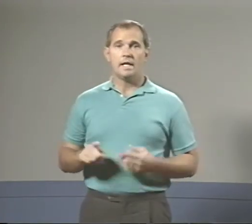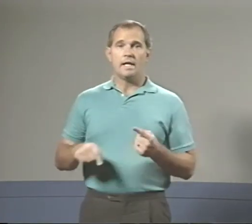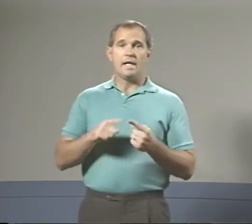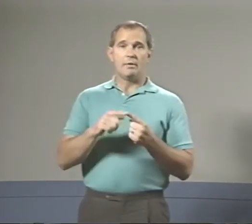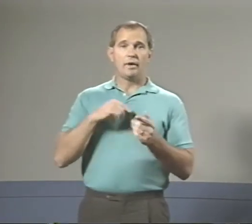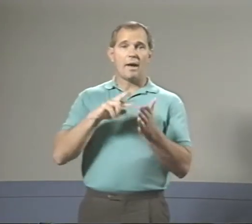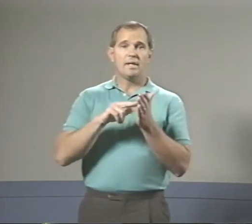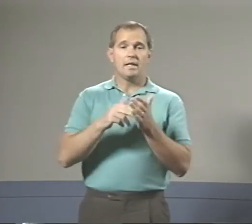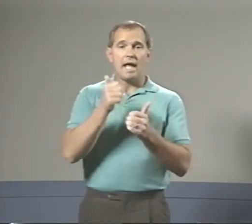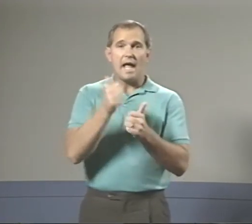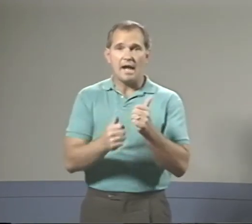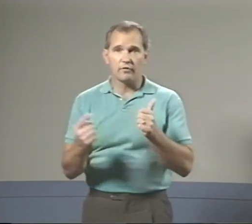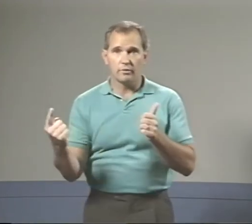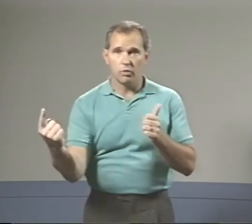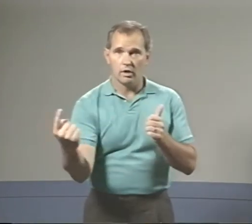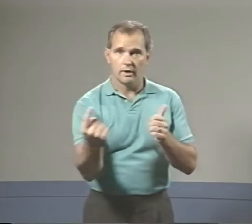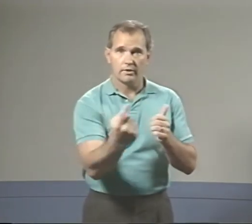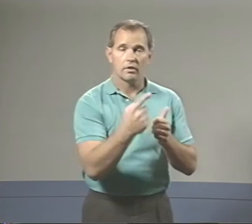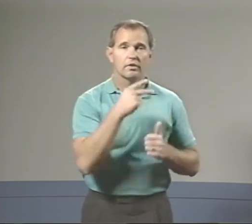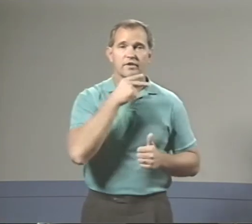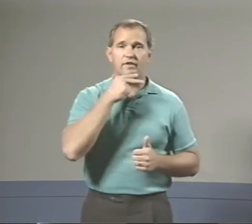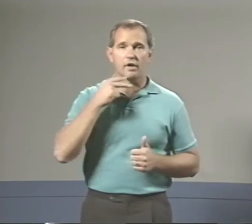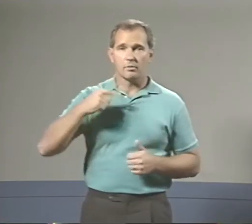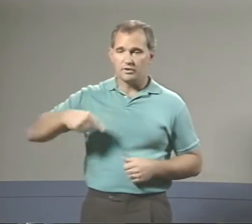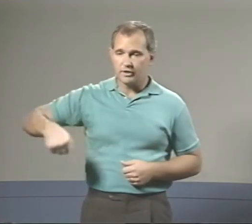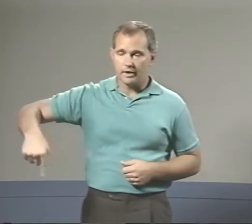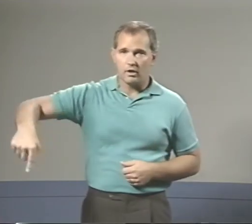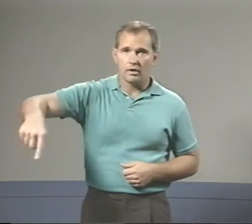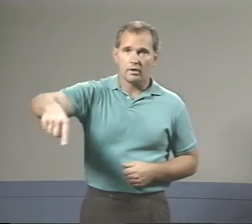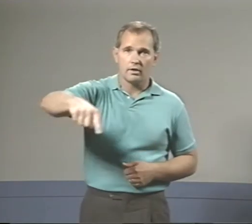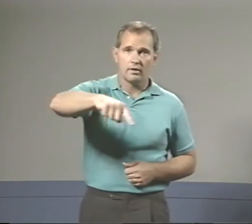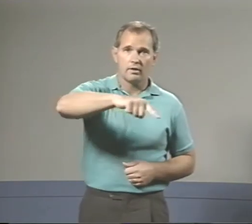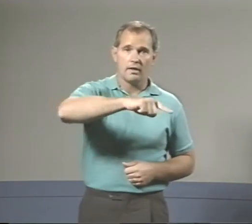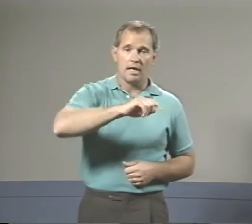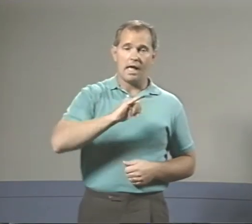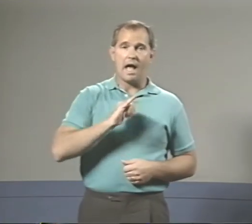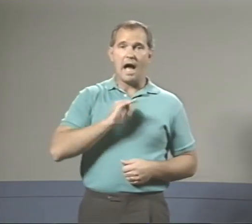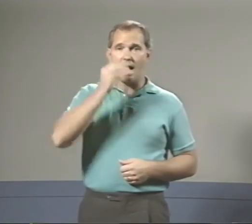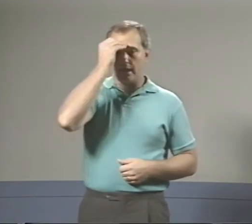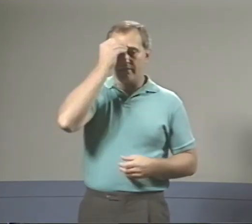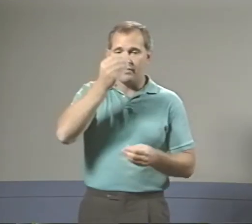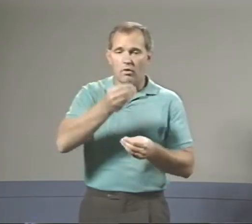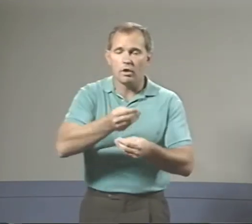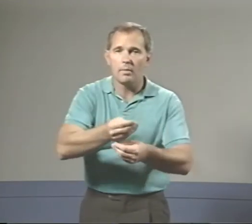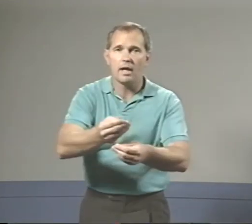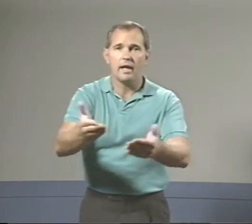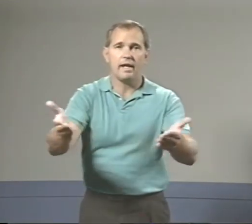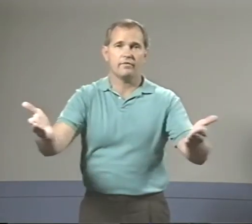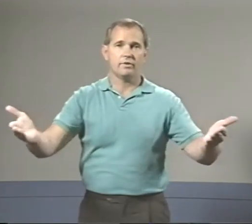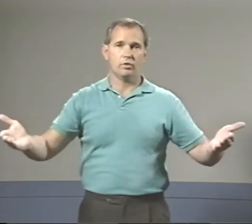And when I mean everyone, the verb is in an arc. I inform everyone.